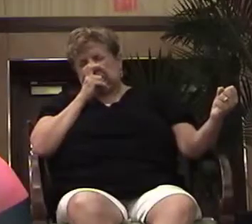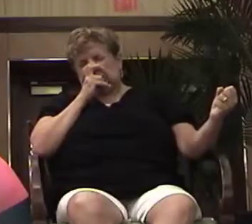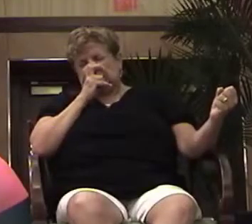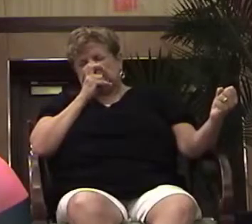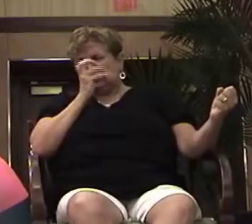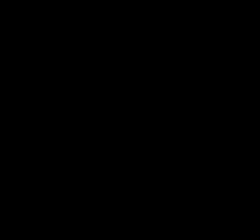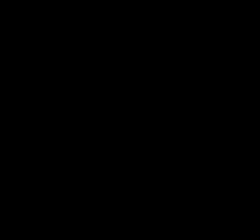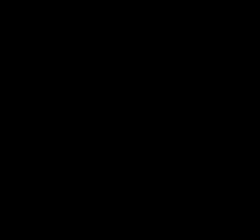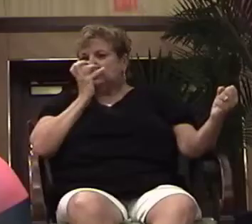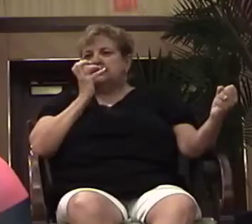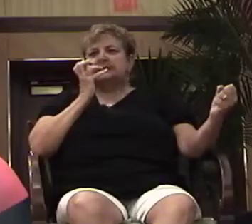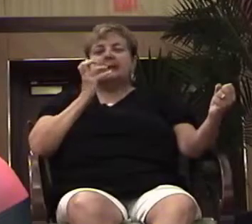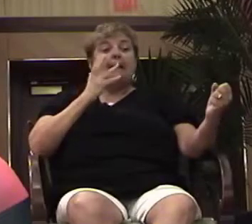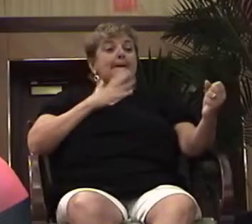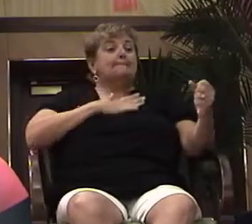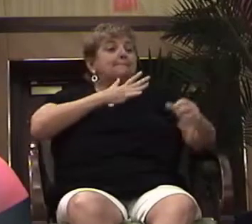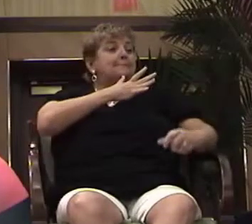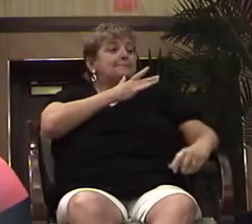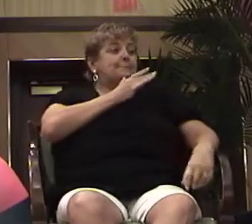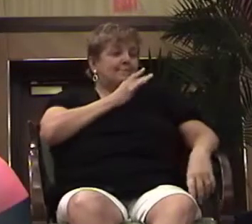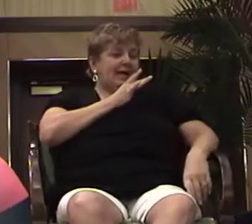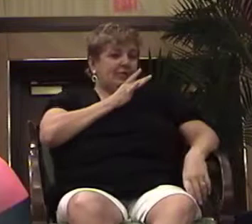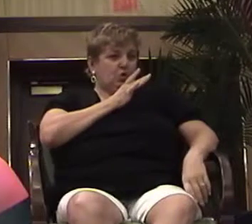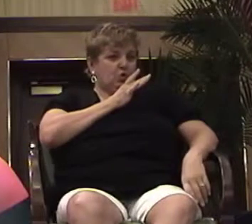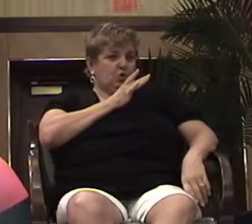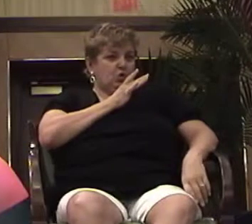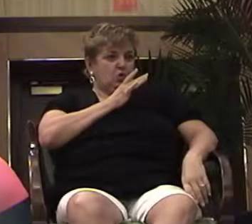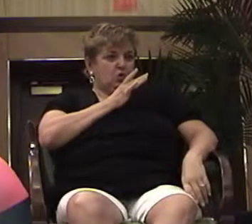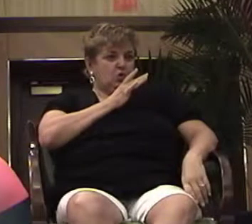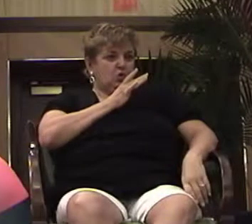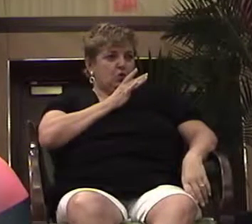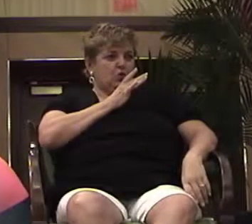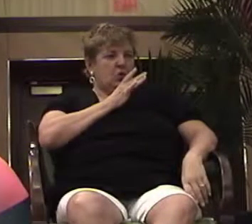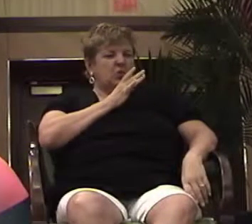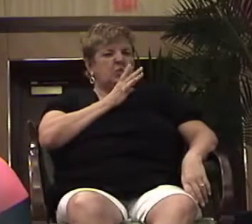My mother was the teetotaler in our family.